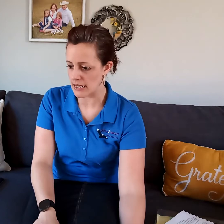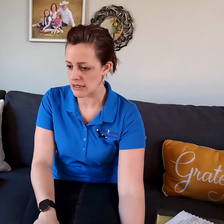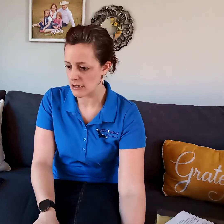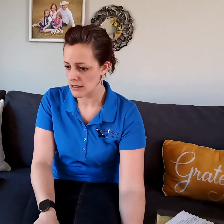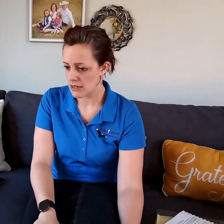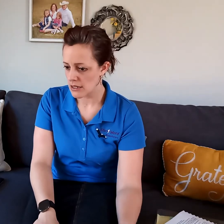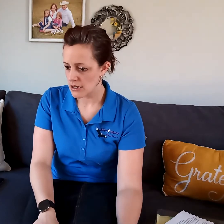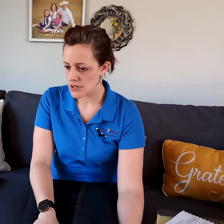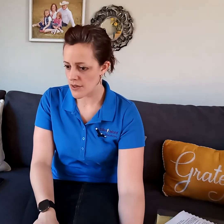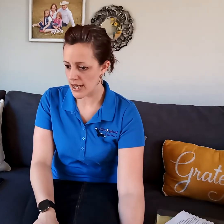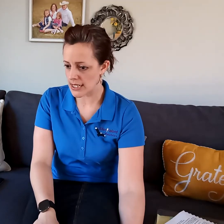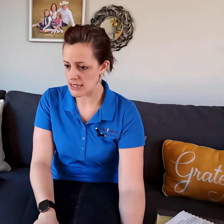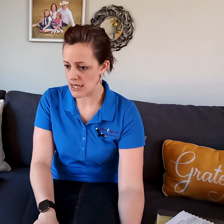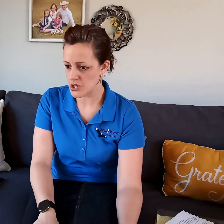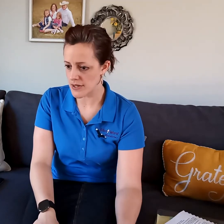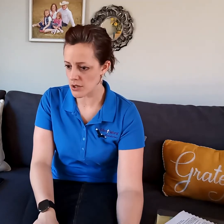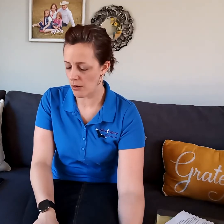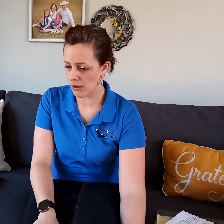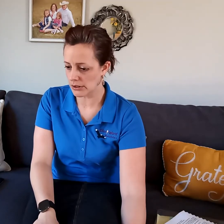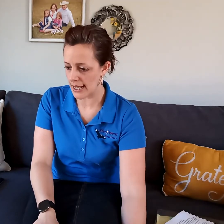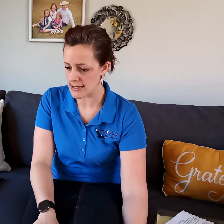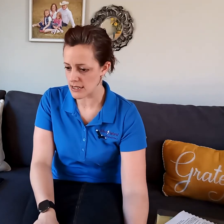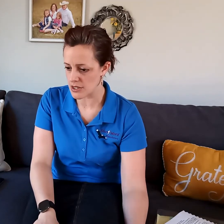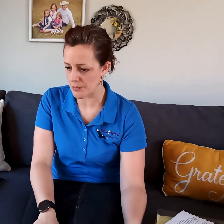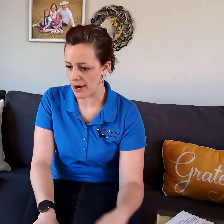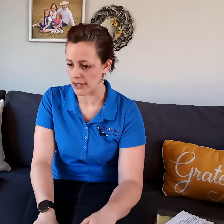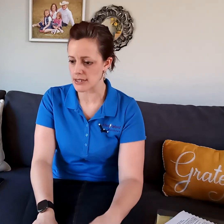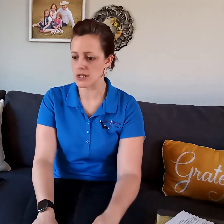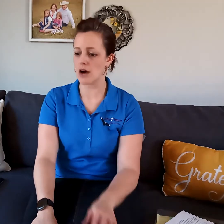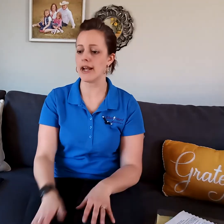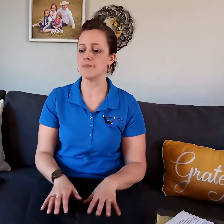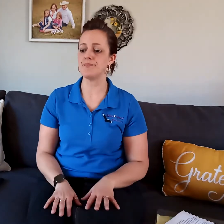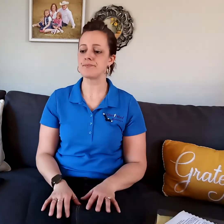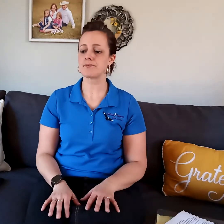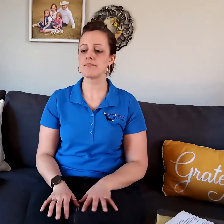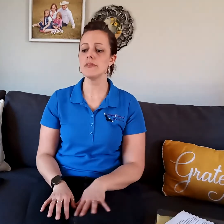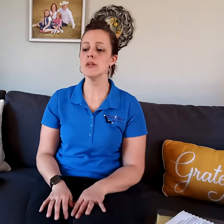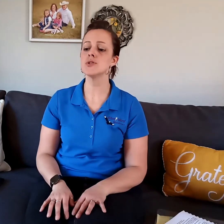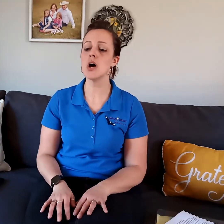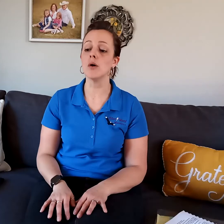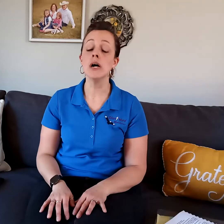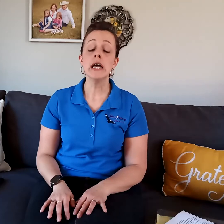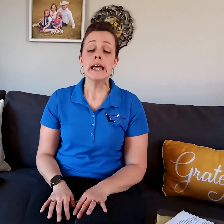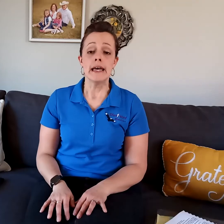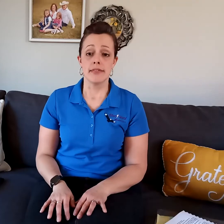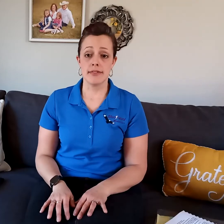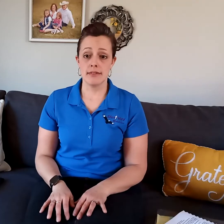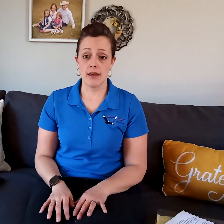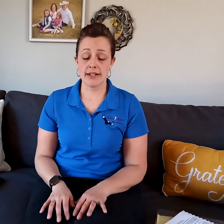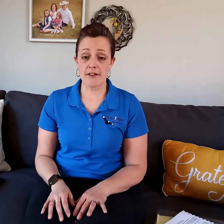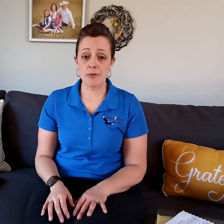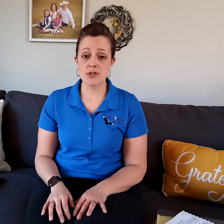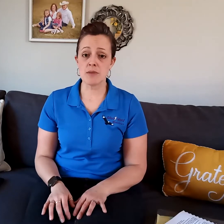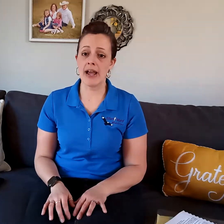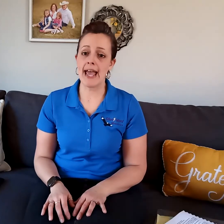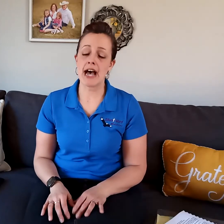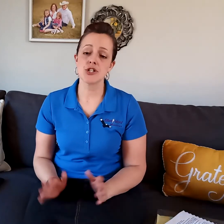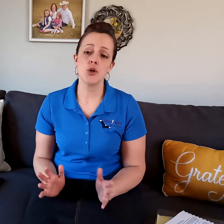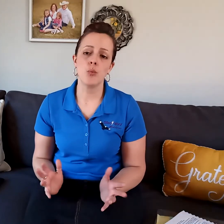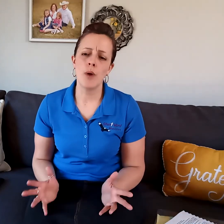in so that I can send you this whole lesson to practice. All right. So, a deaf person might ask you, where